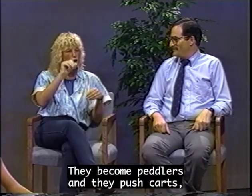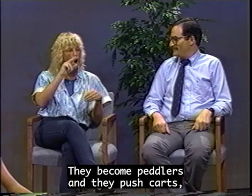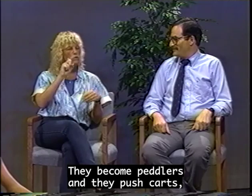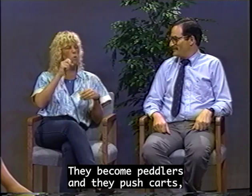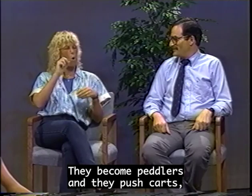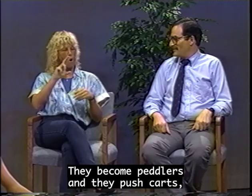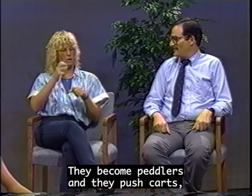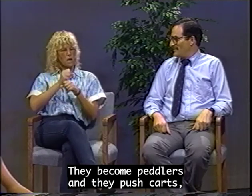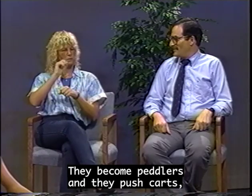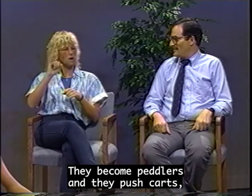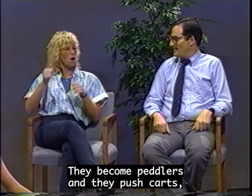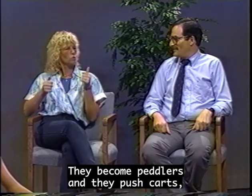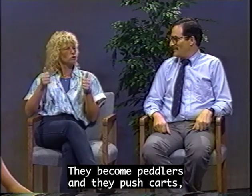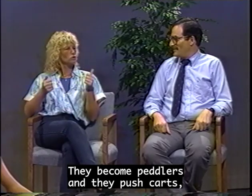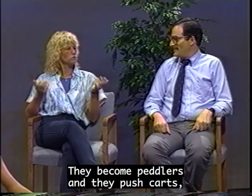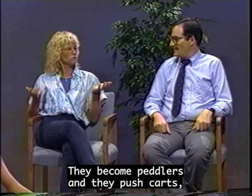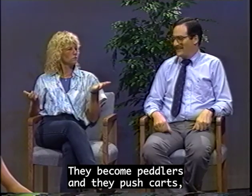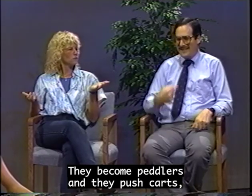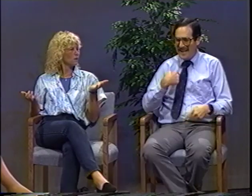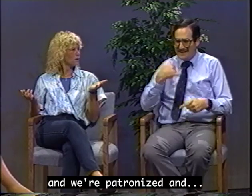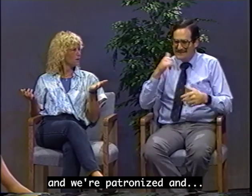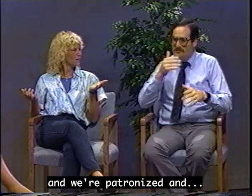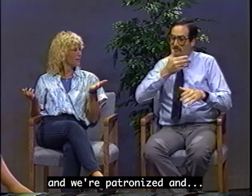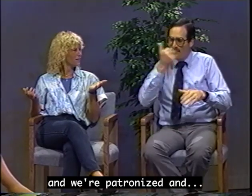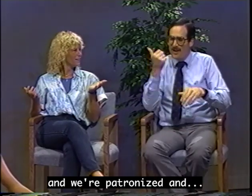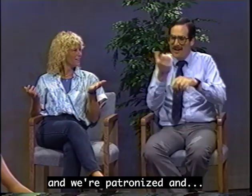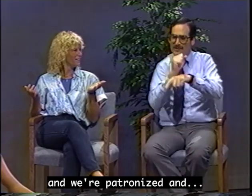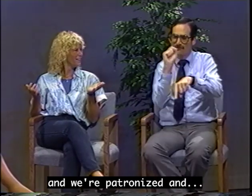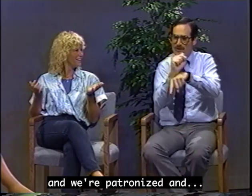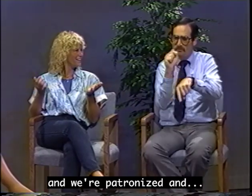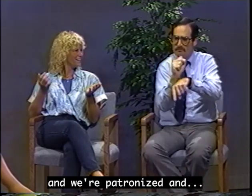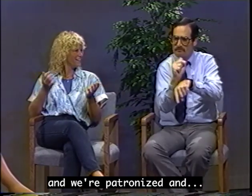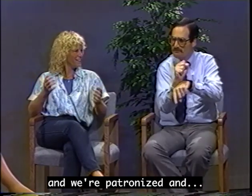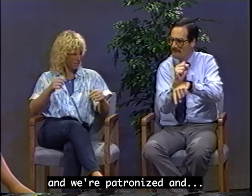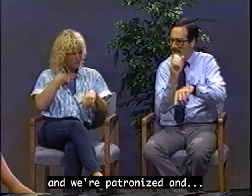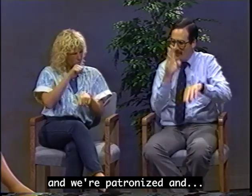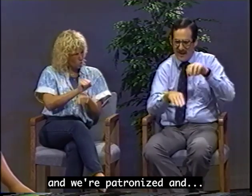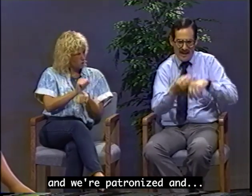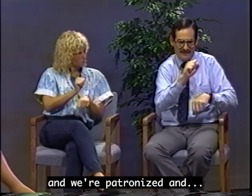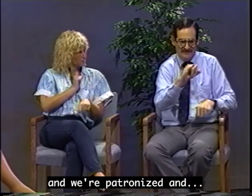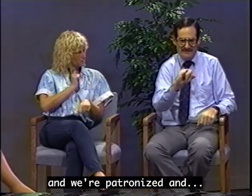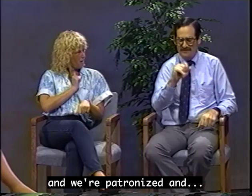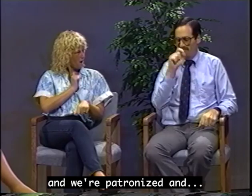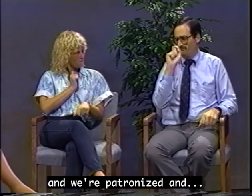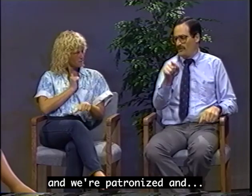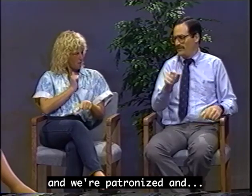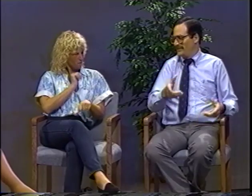They become peddlers and they push carts and we're patronized. And